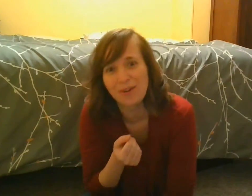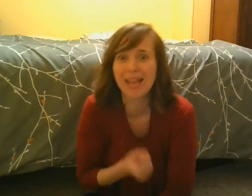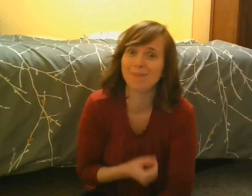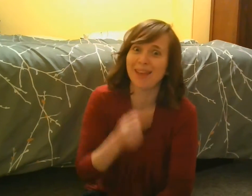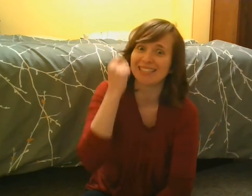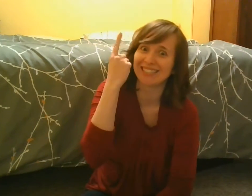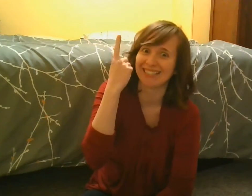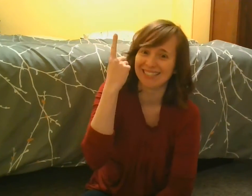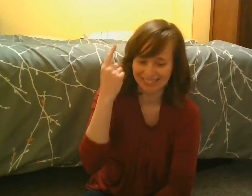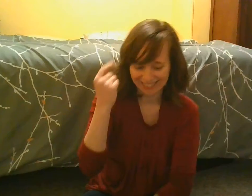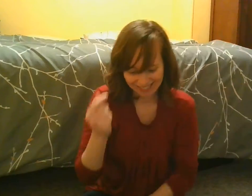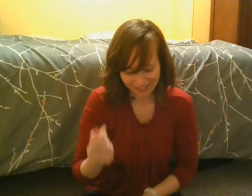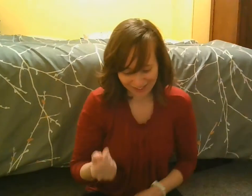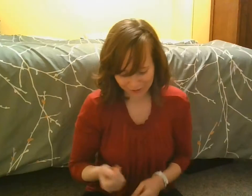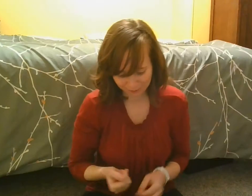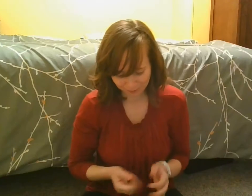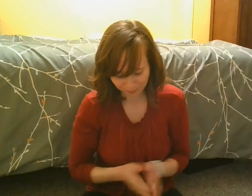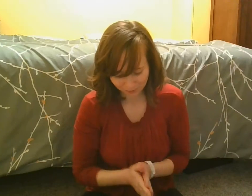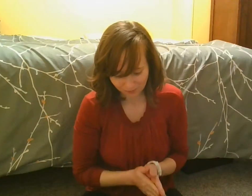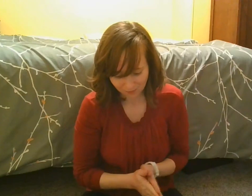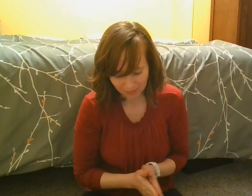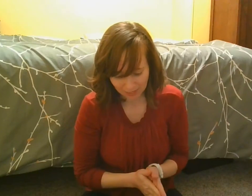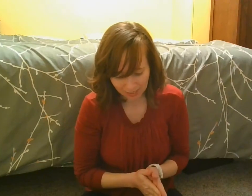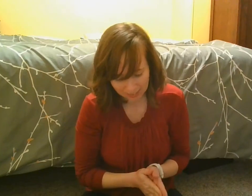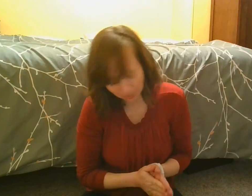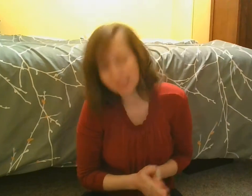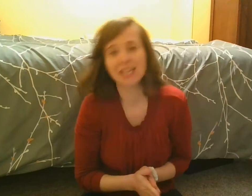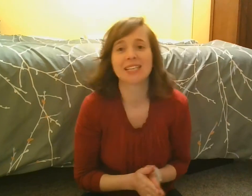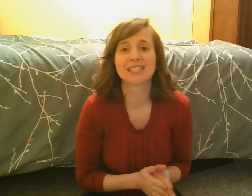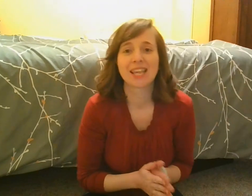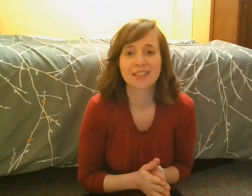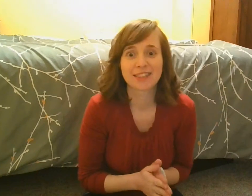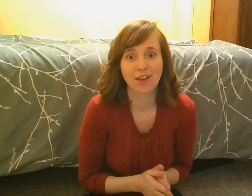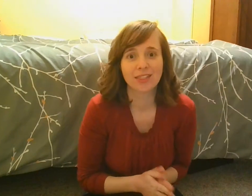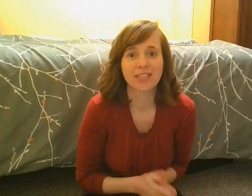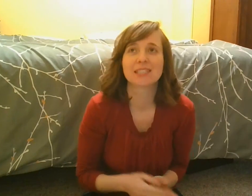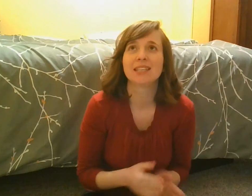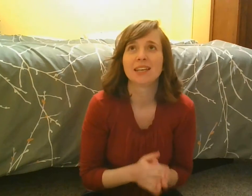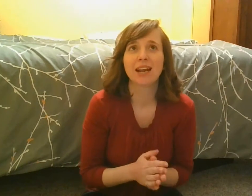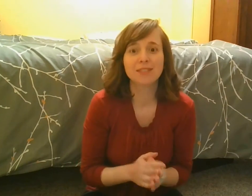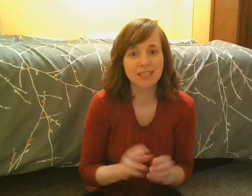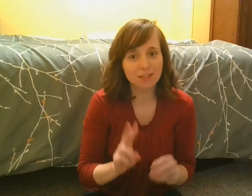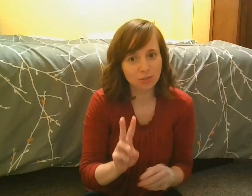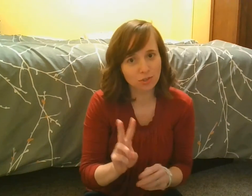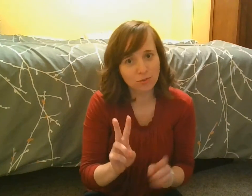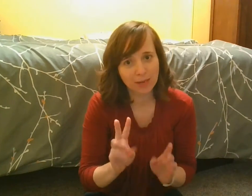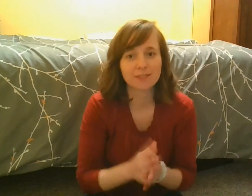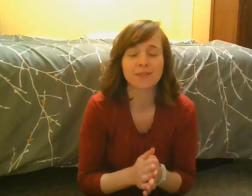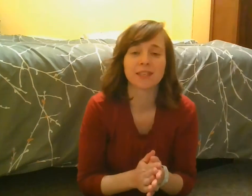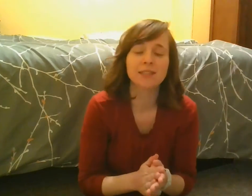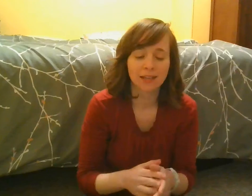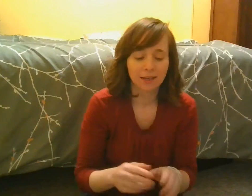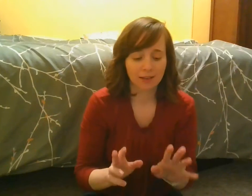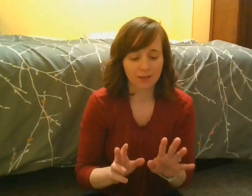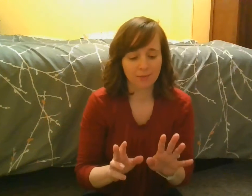it makes sense. Next one is thoughtless. Now, I've seen two ways of this.